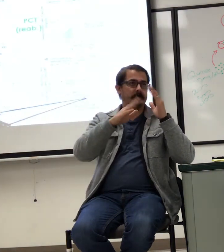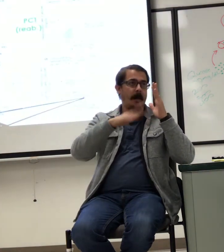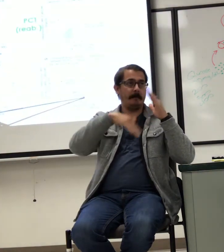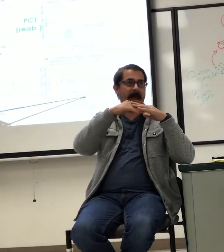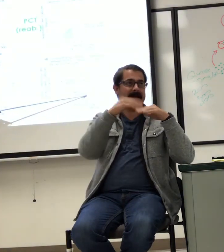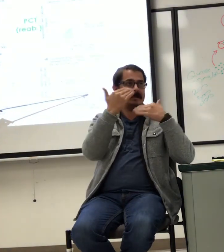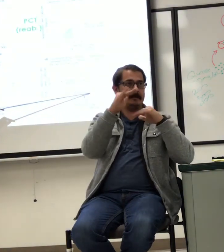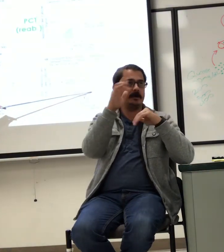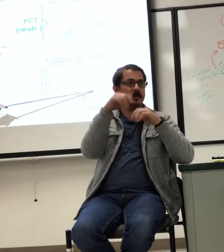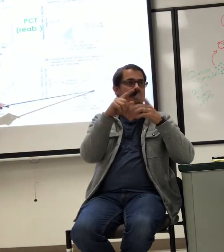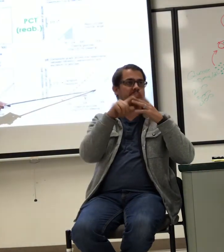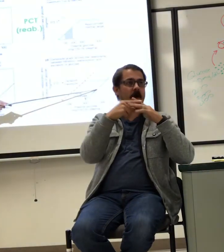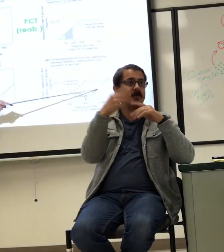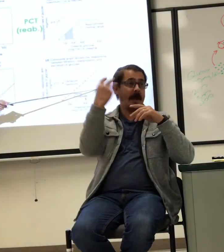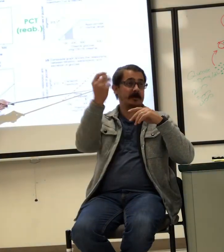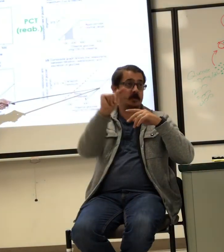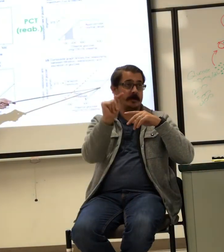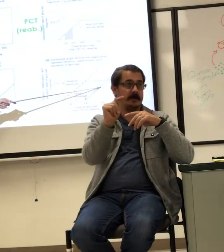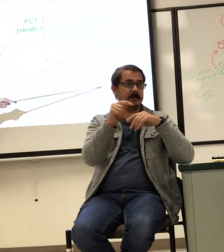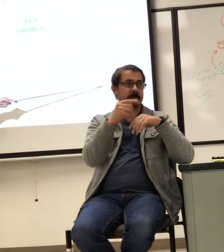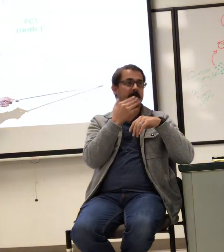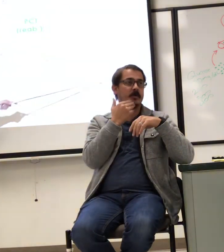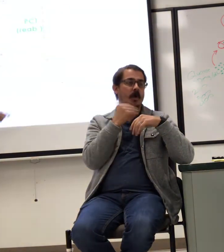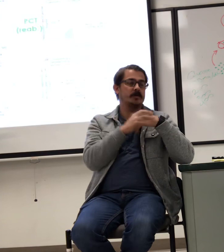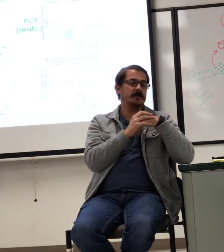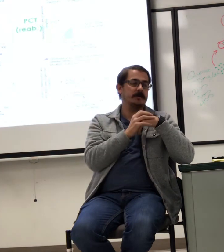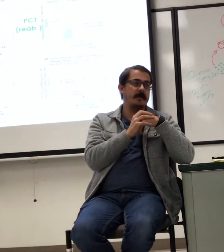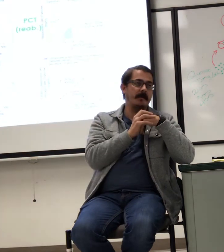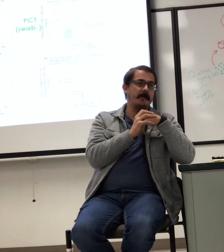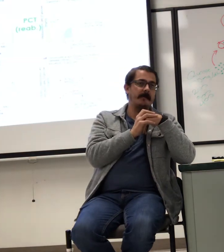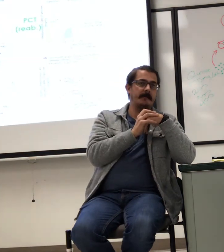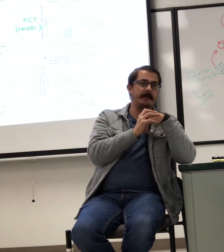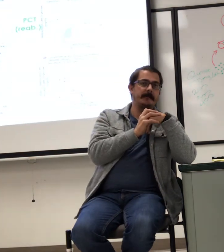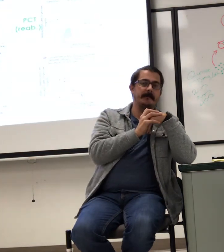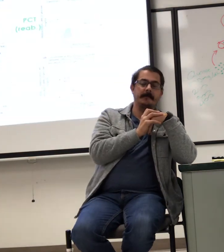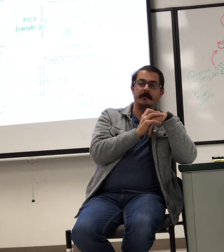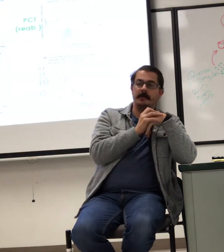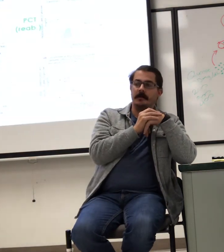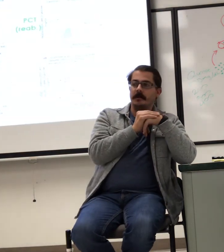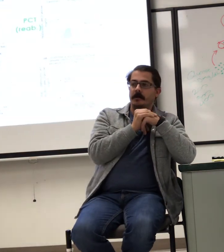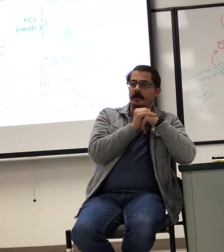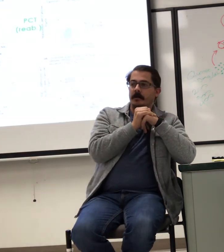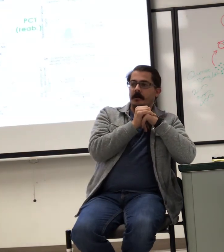you'll start to excrete, and you kind of see that fall there.